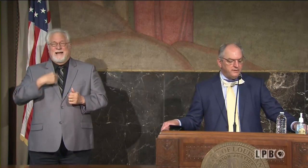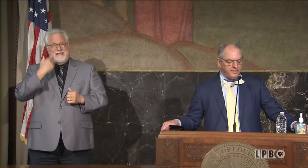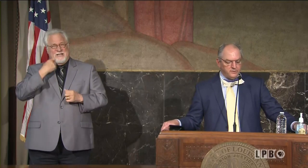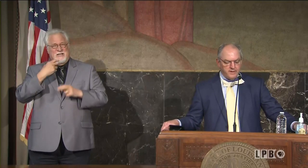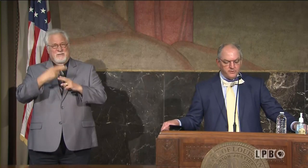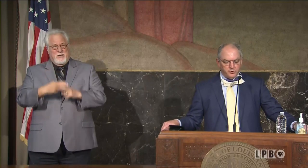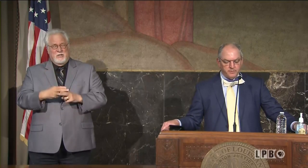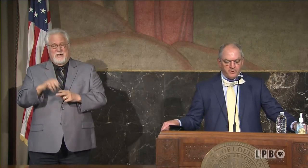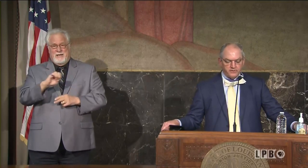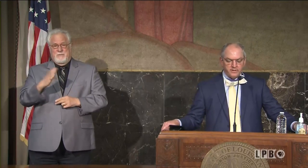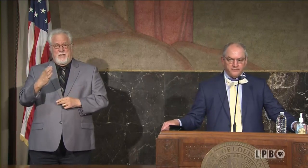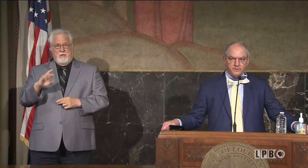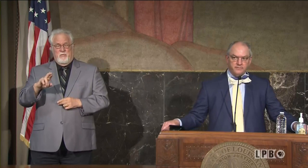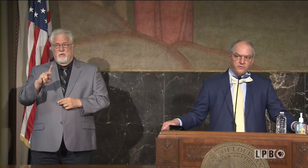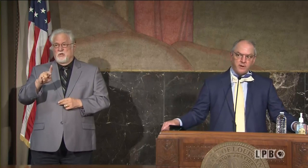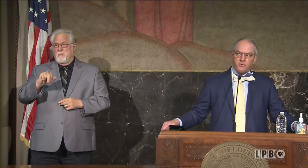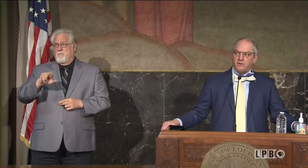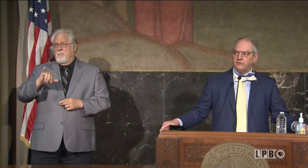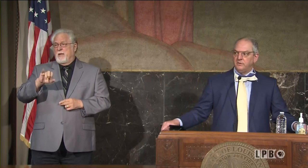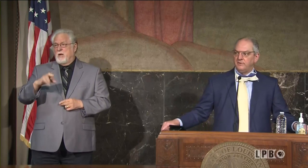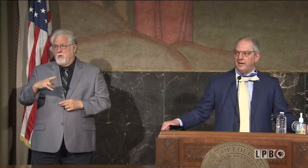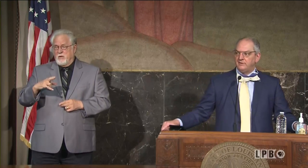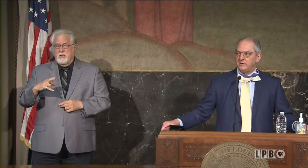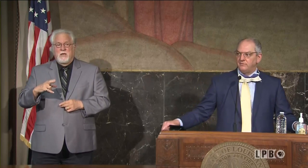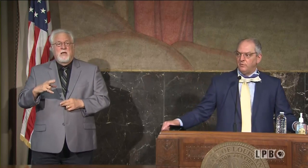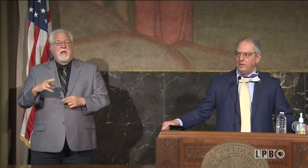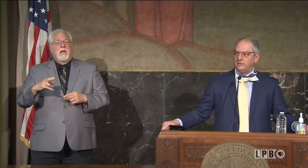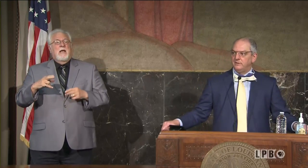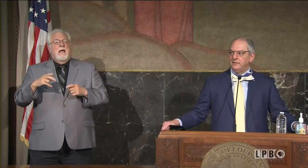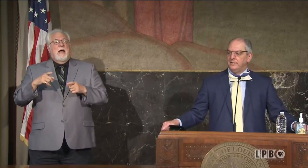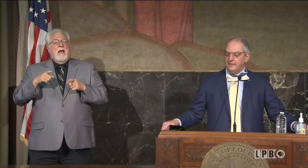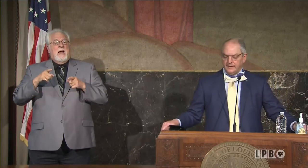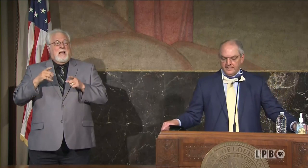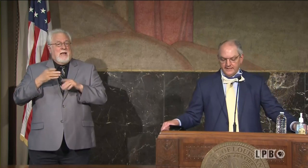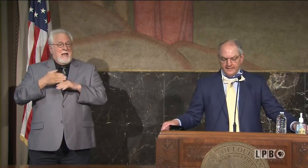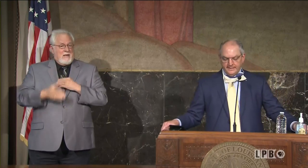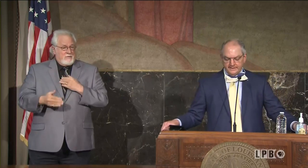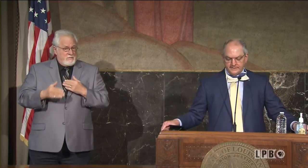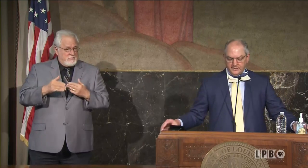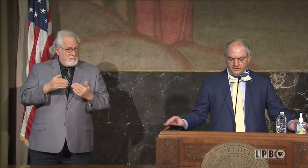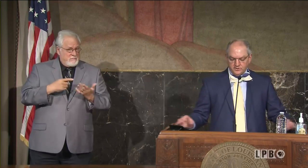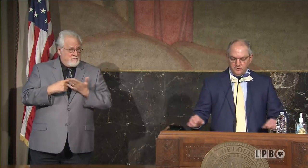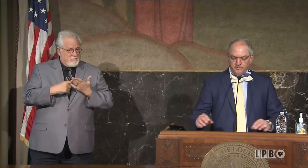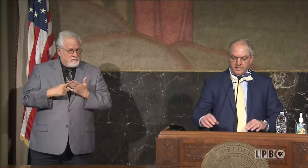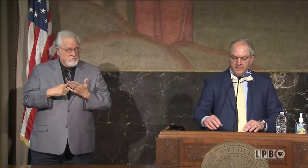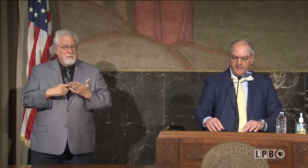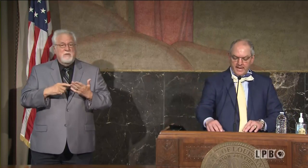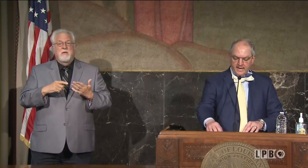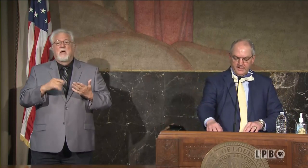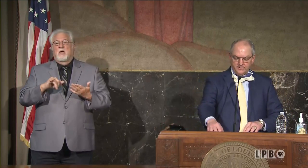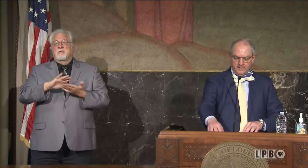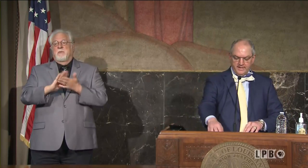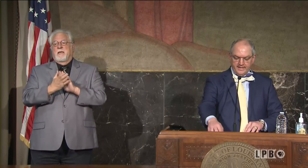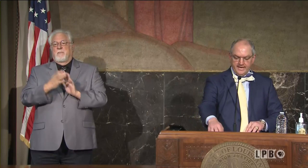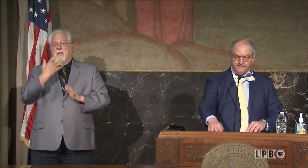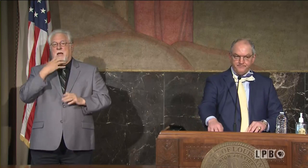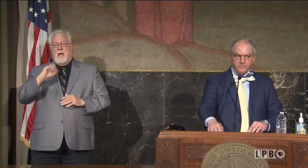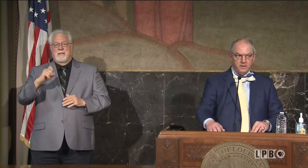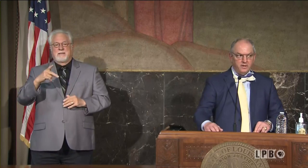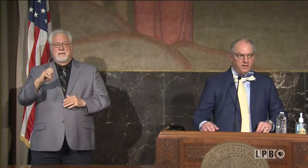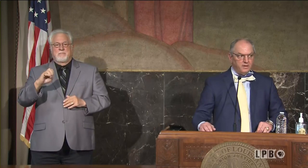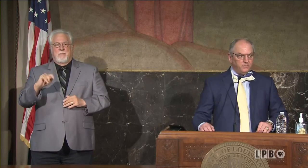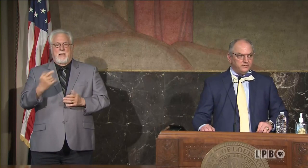mentioned, East Baton Rouge Parish, after great progress over the last several weeks, is also becoming a hot spot